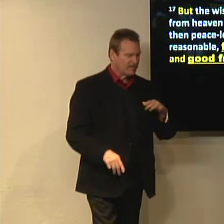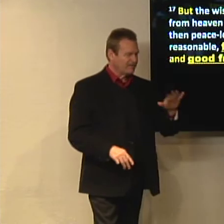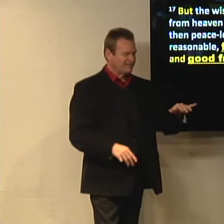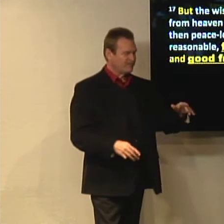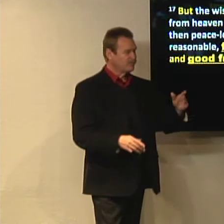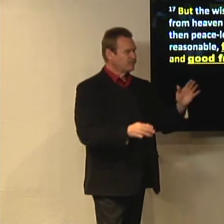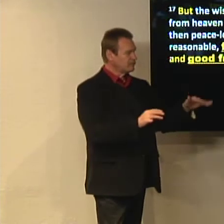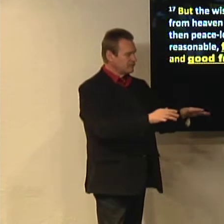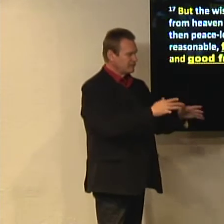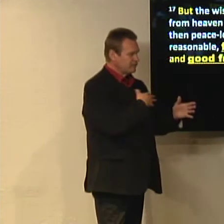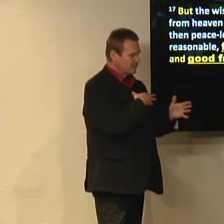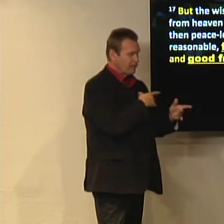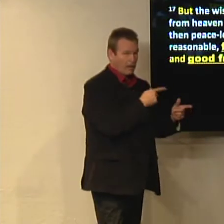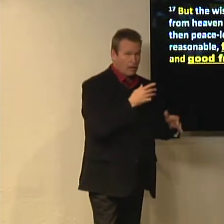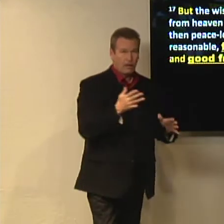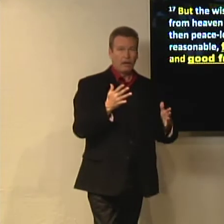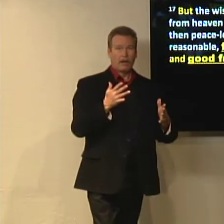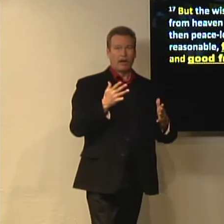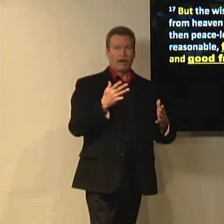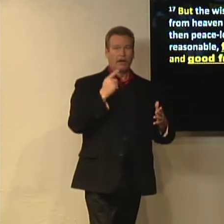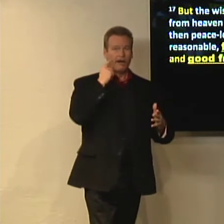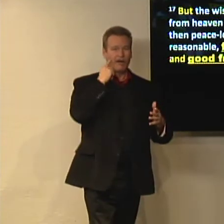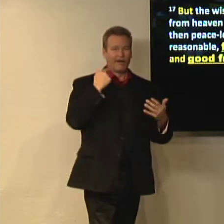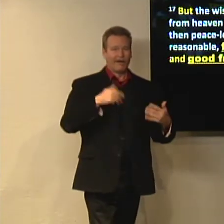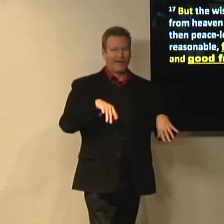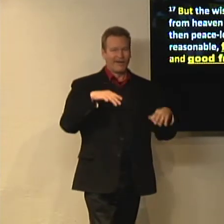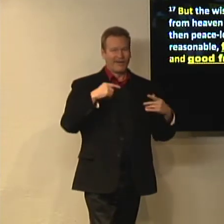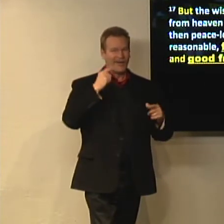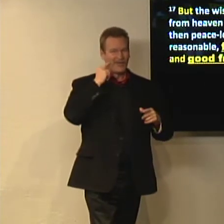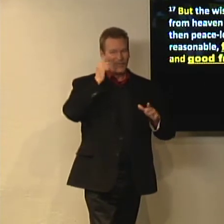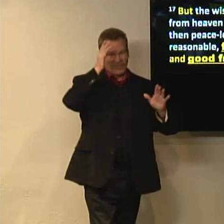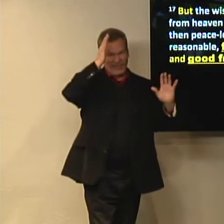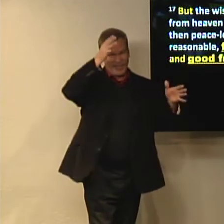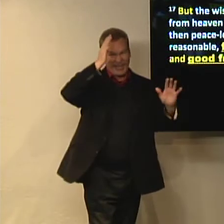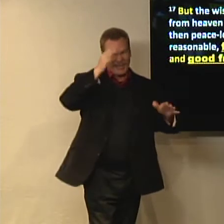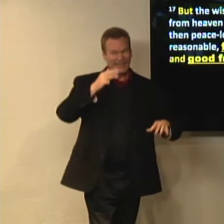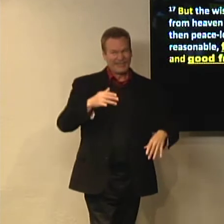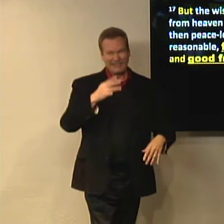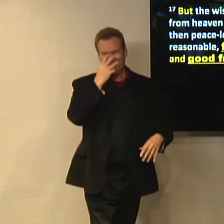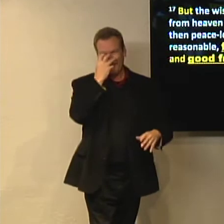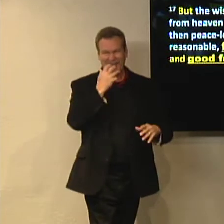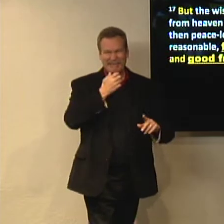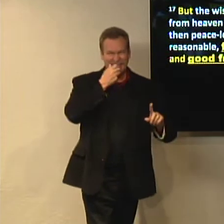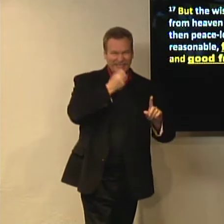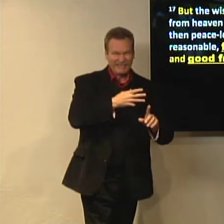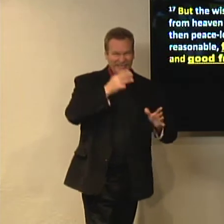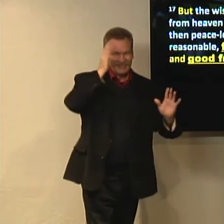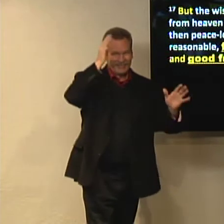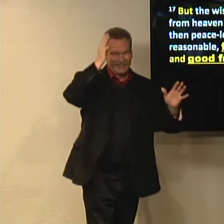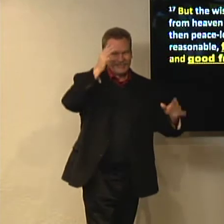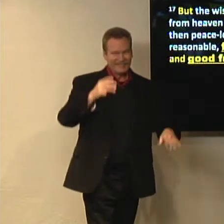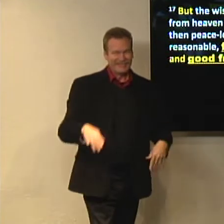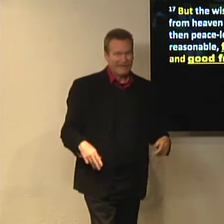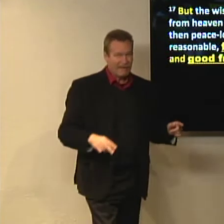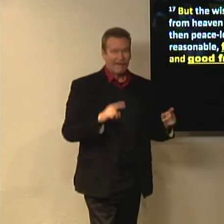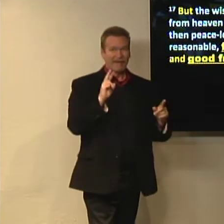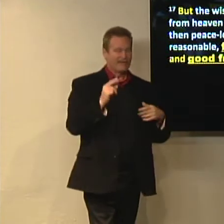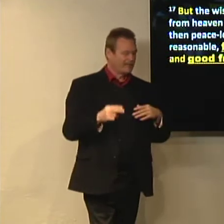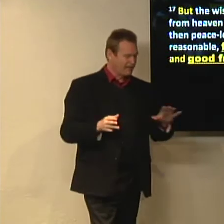If they spill something on the floor or whatever, instead of thinking, oh gosh, grandfather's here, he's going to be